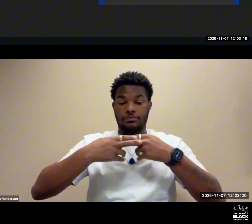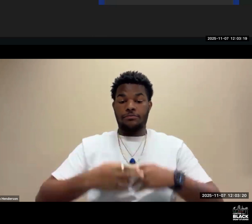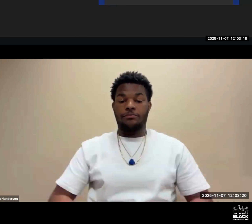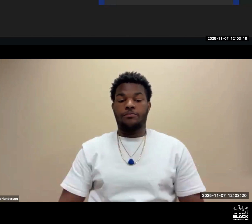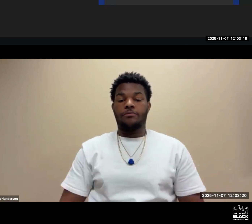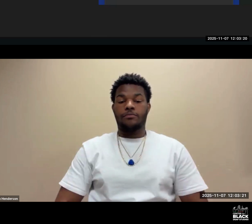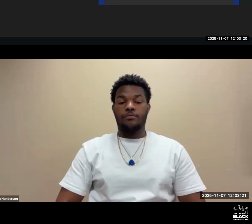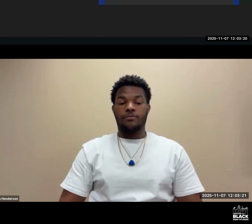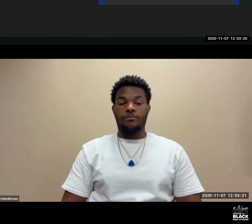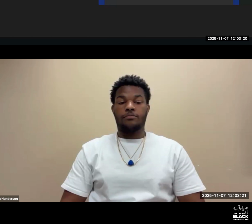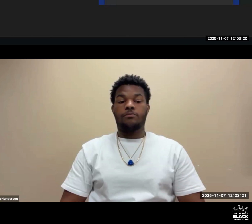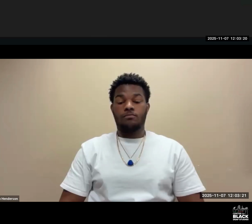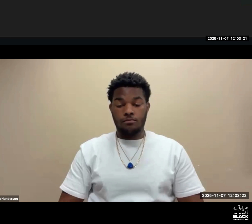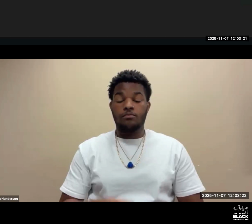slide.